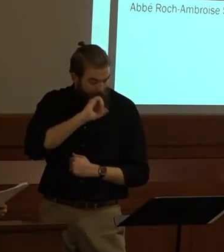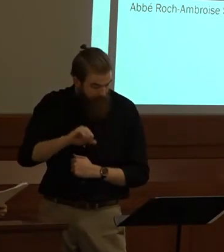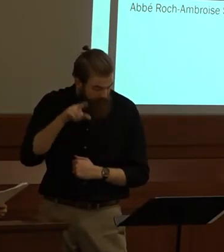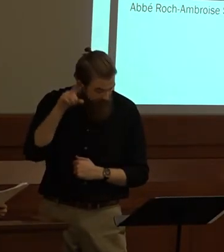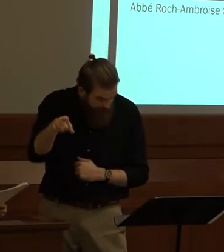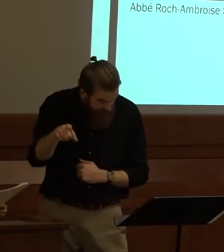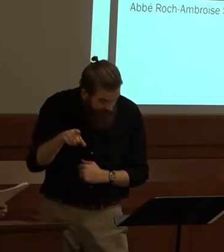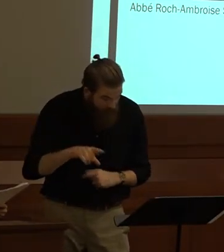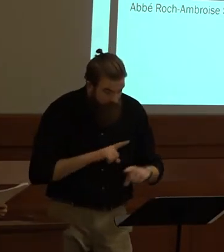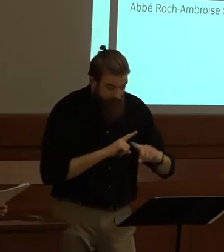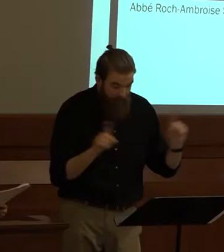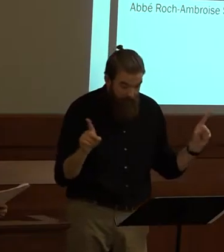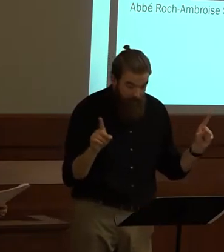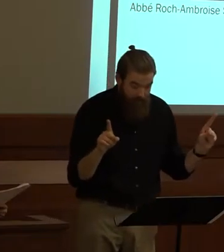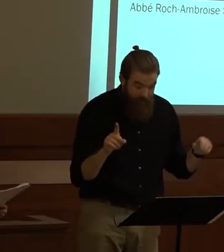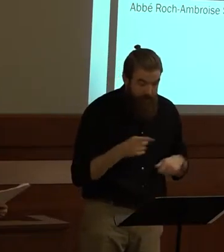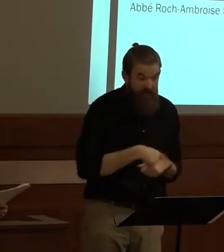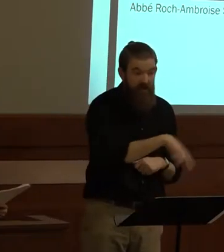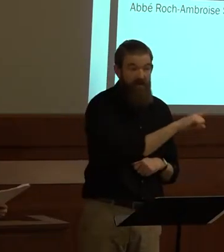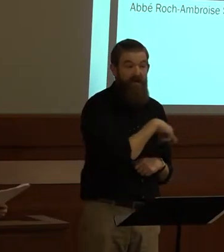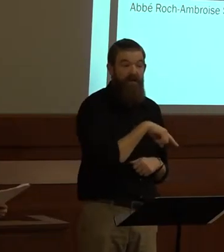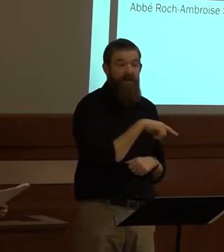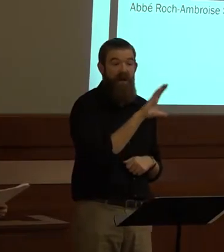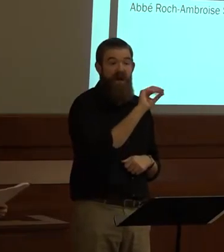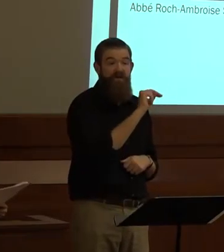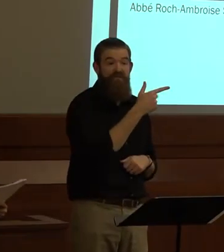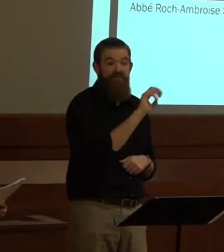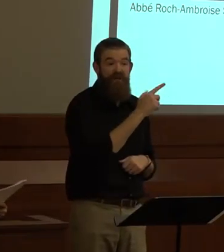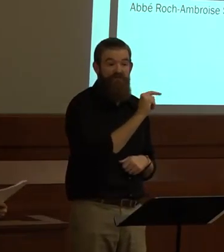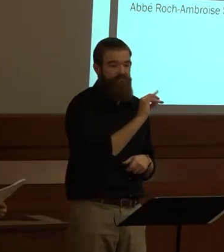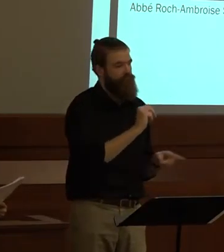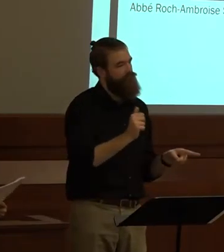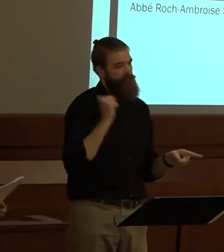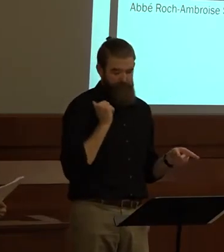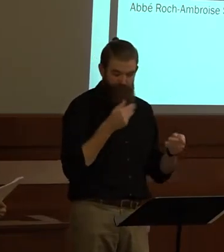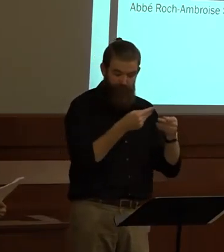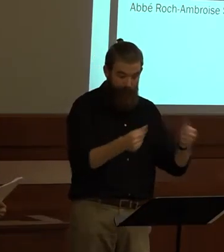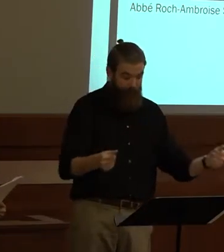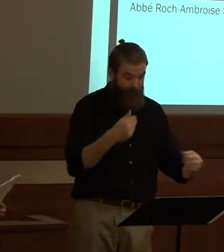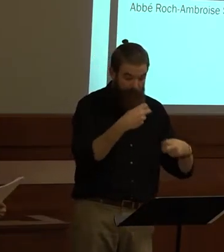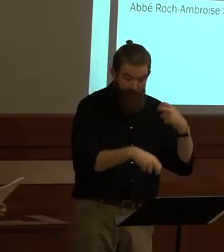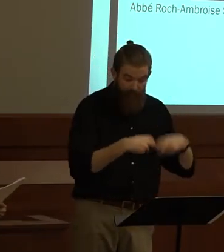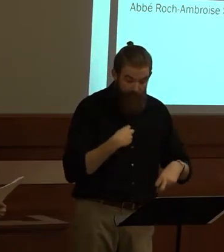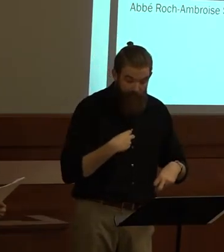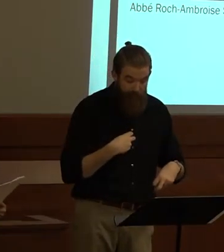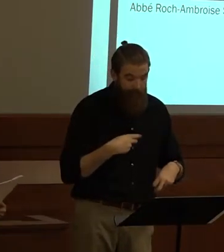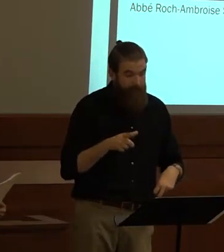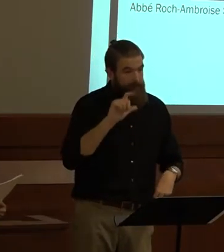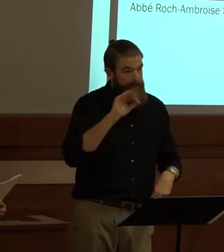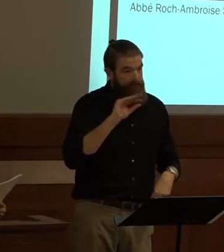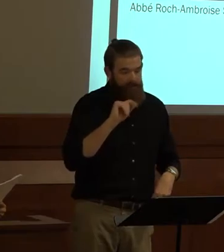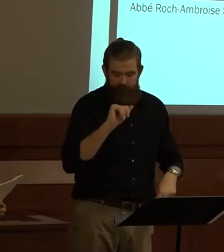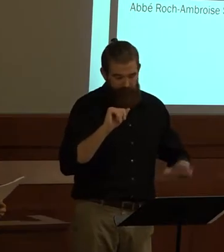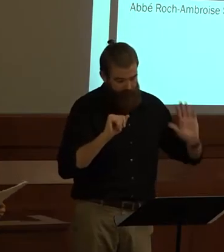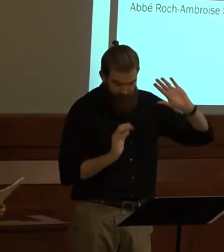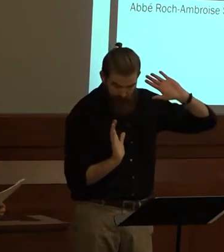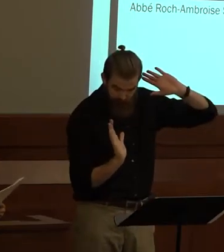to examine La Fonta's pronunciation and variations in tone of voice. Madame